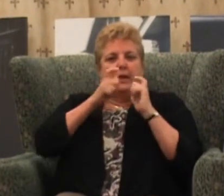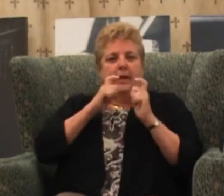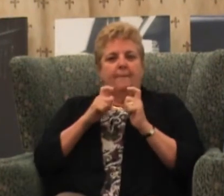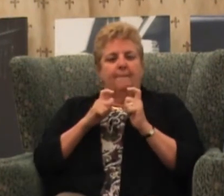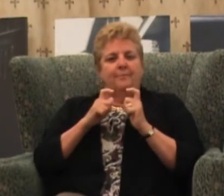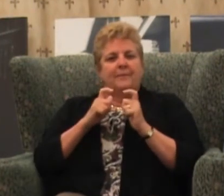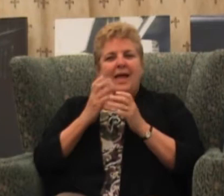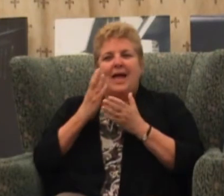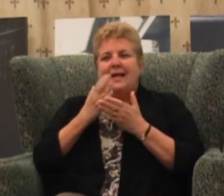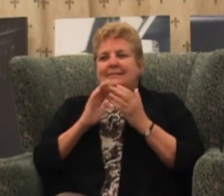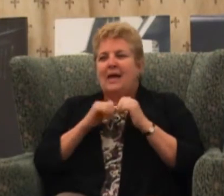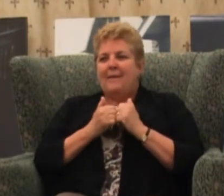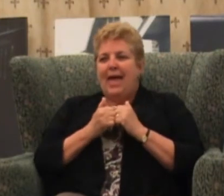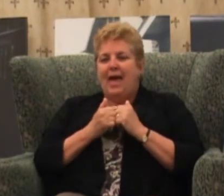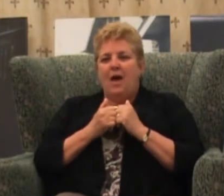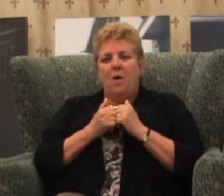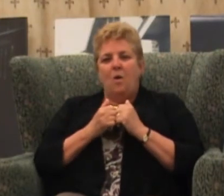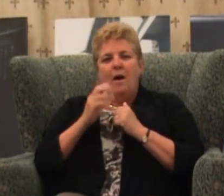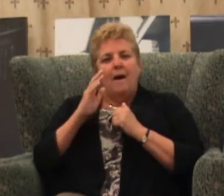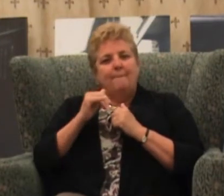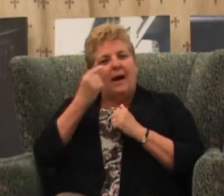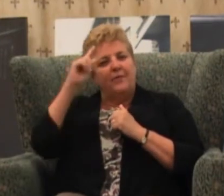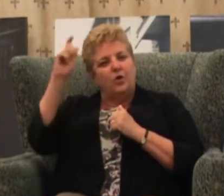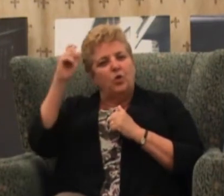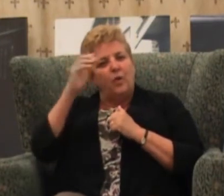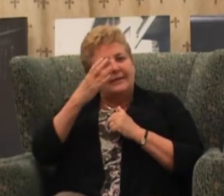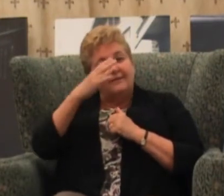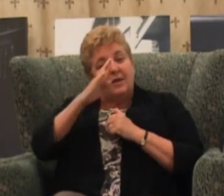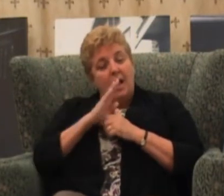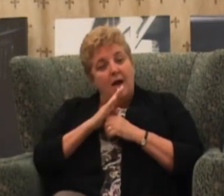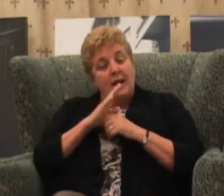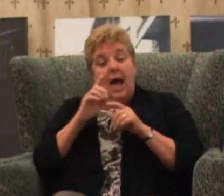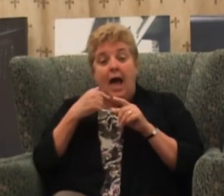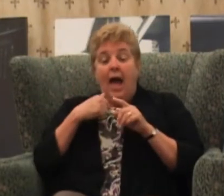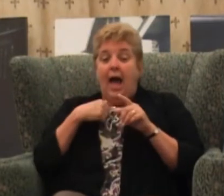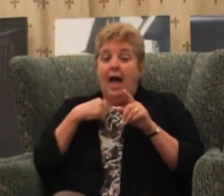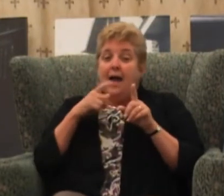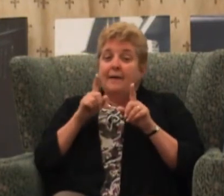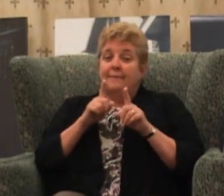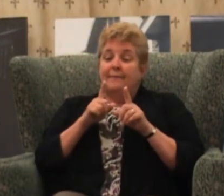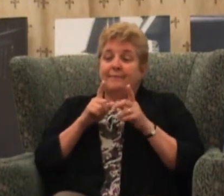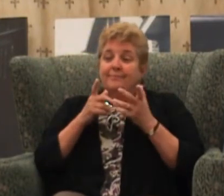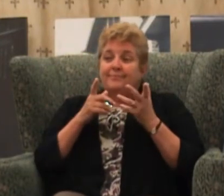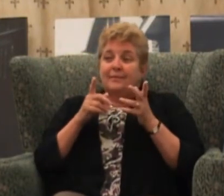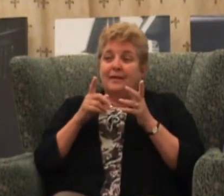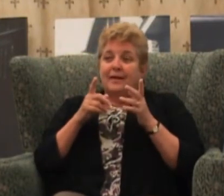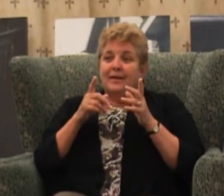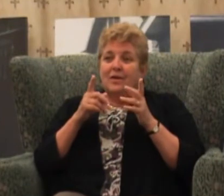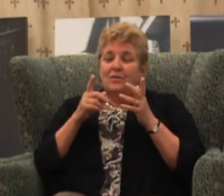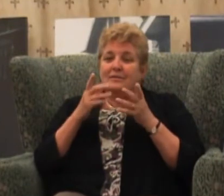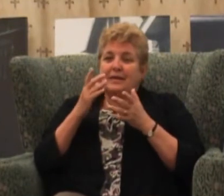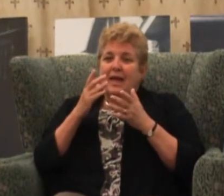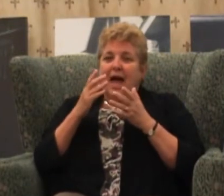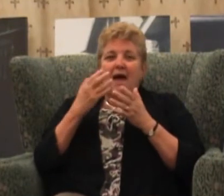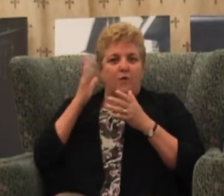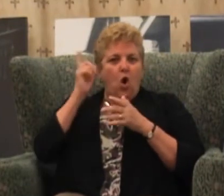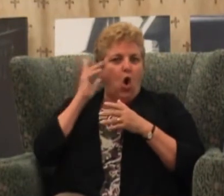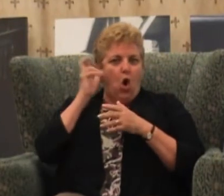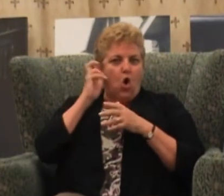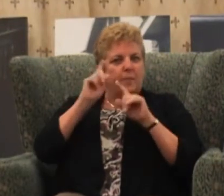Somehow, by the grace of God, I need to let you know that I'm like a lot of people who shared that I've heard earlier this week, you know, and I like the way Doug put it